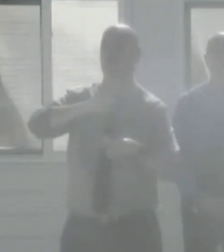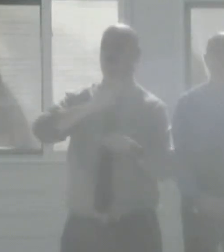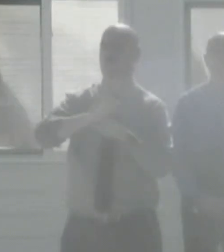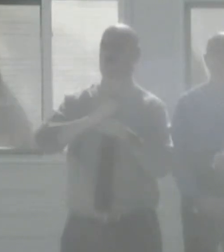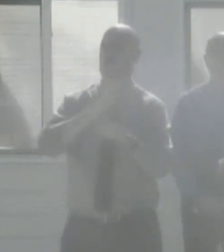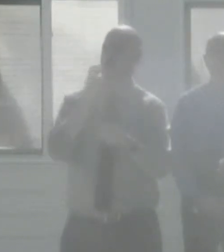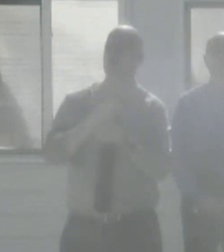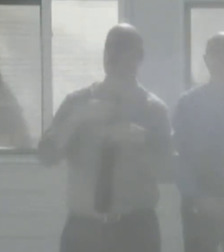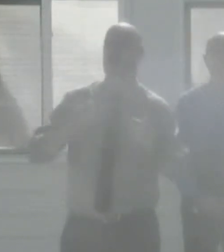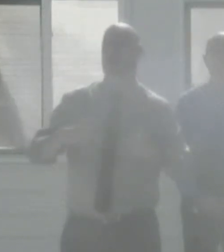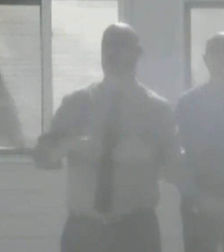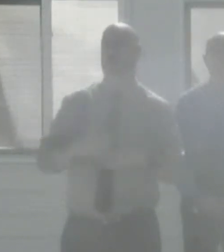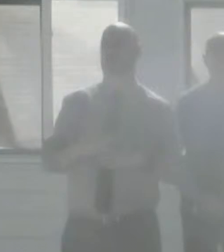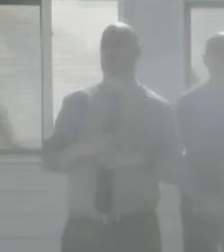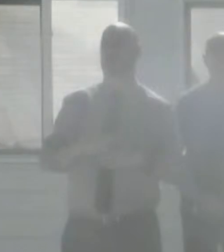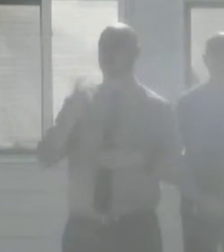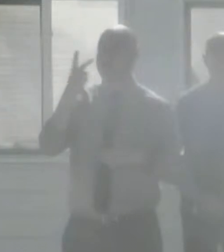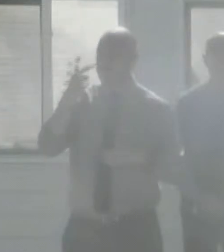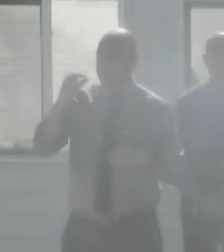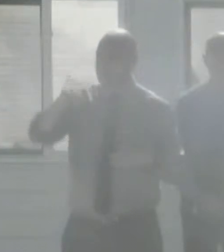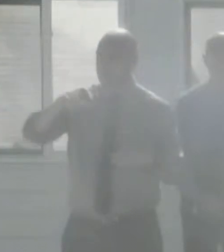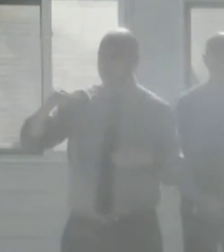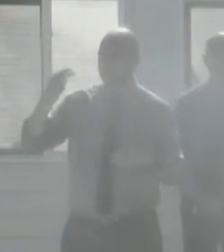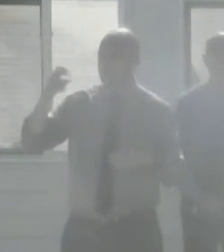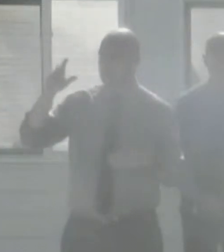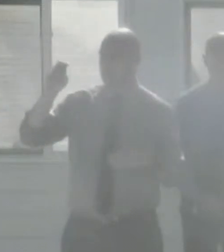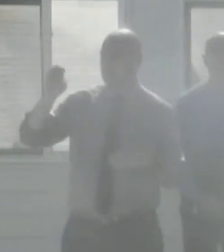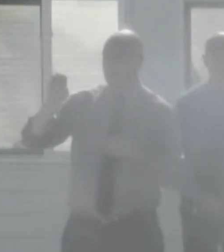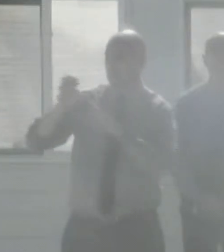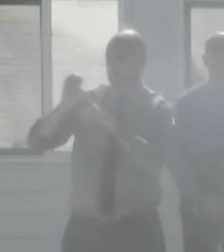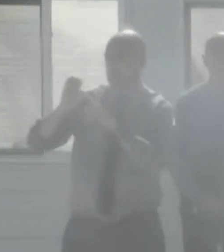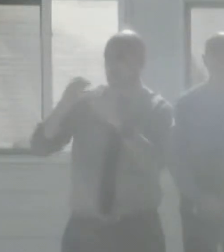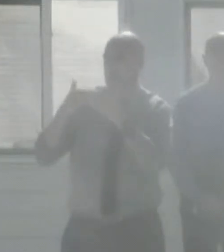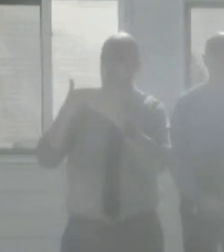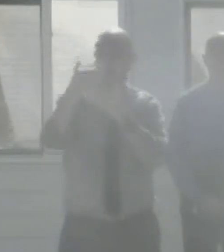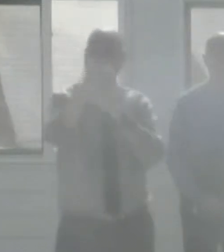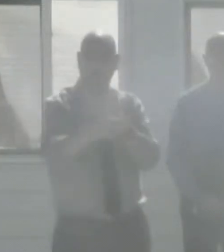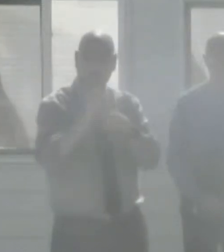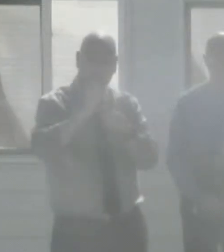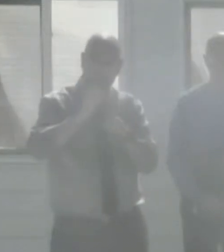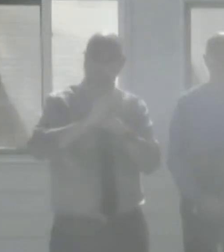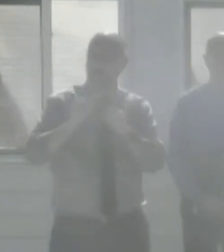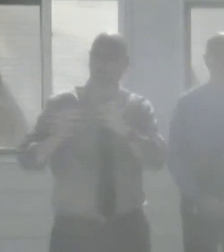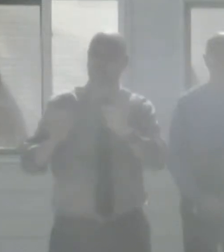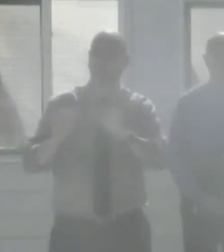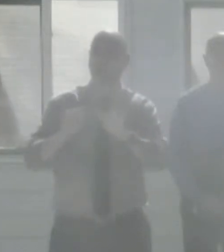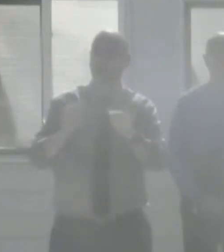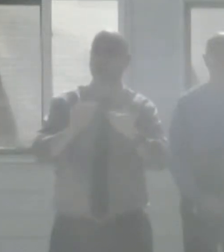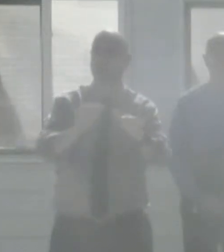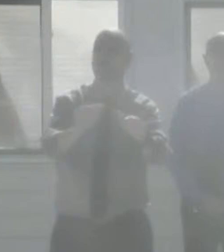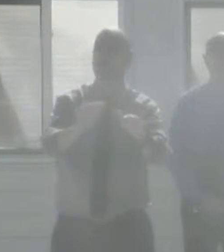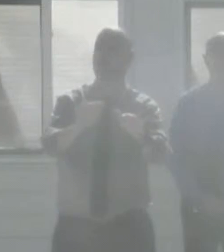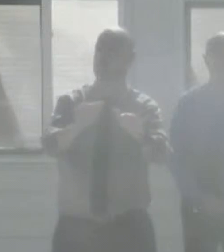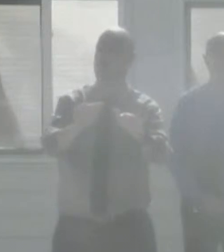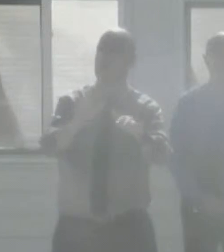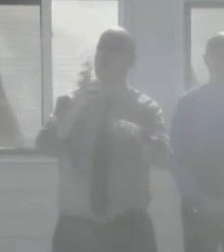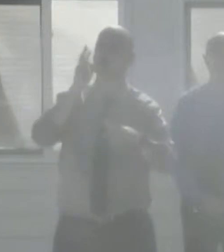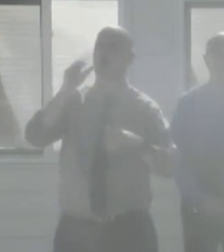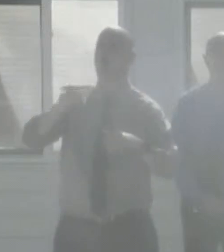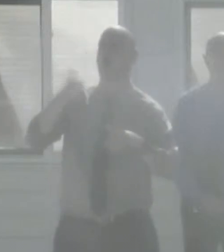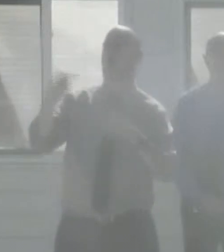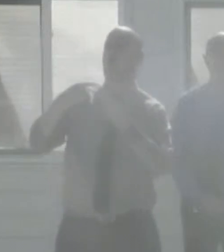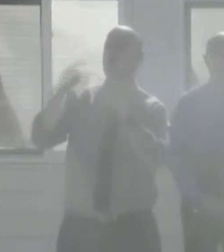onset of the Helene emergency, nonstop for the last few weeks. You also see the flip side of that as you see some